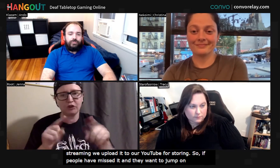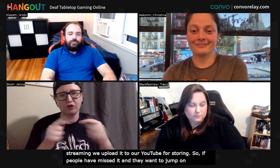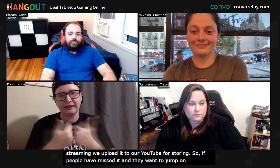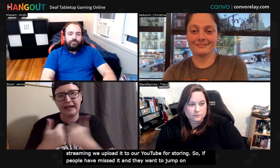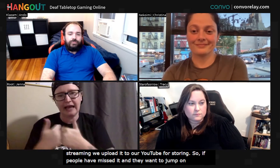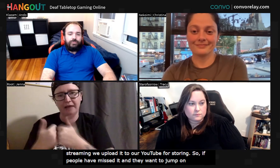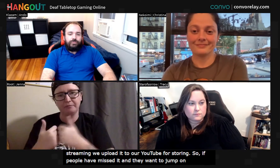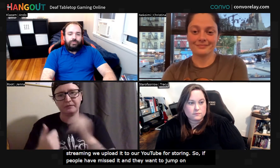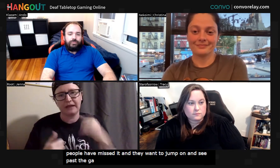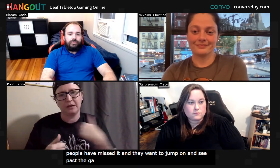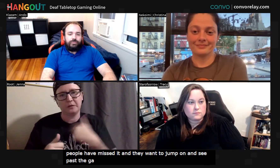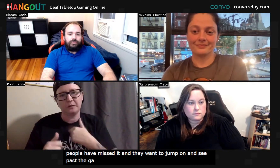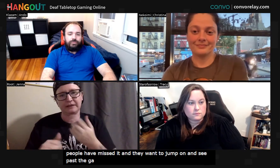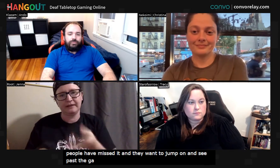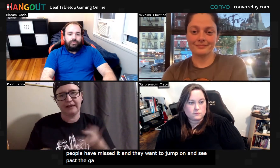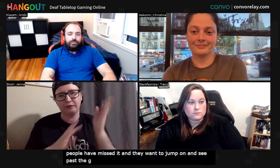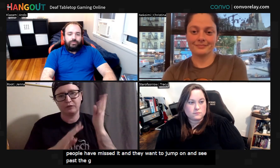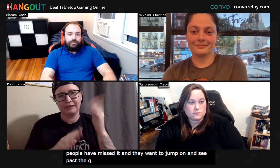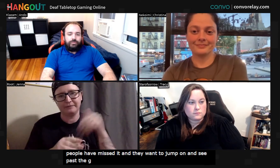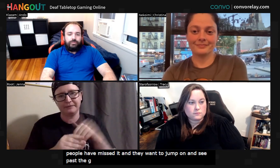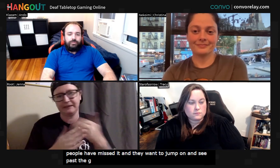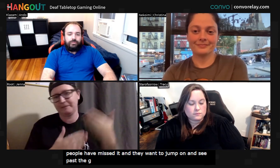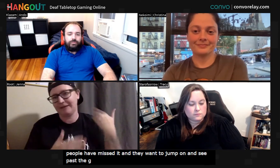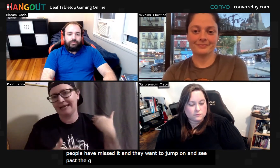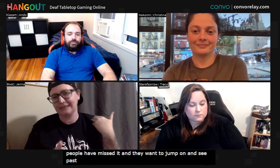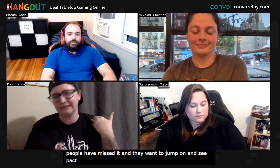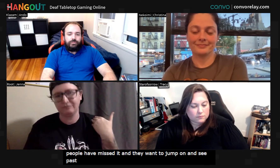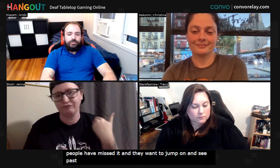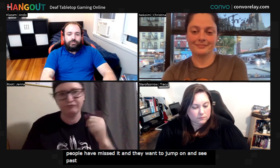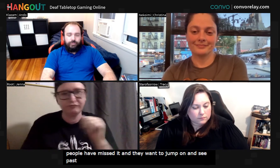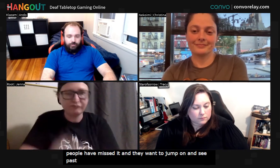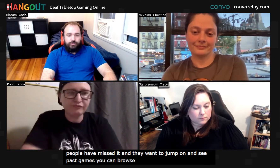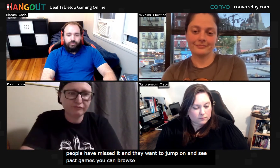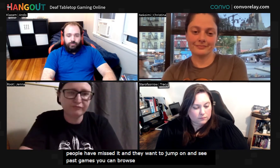of browse that and look for different games that we've uploaded in the past.